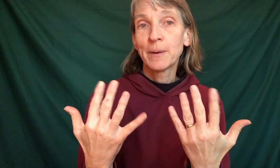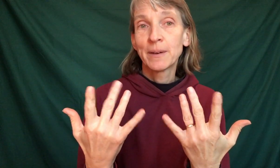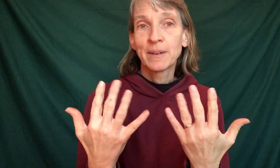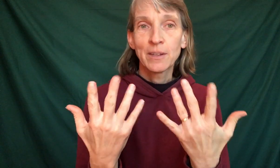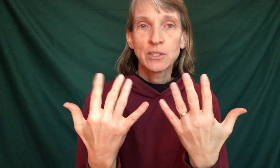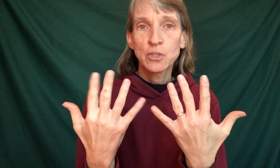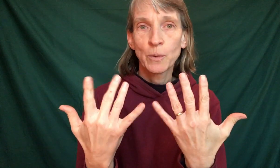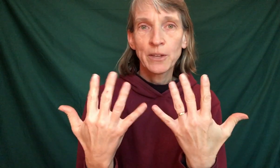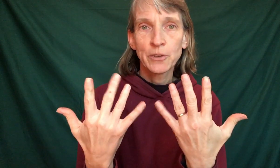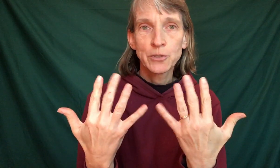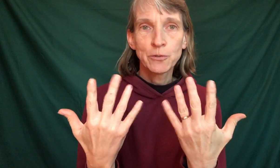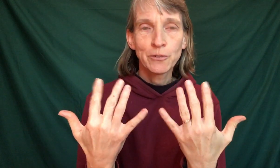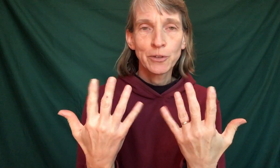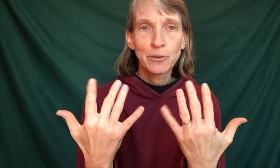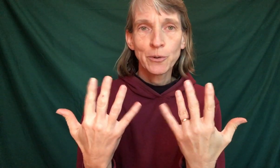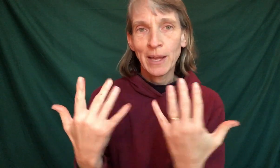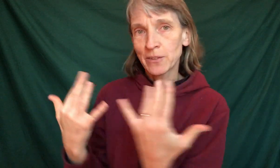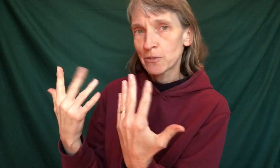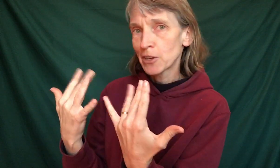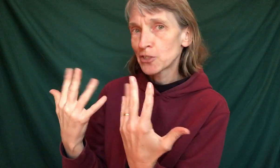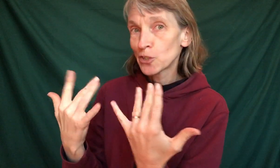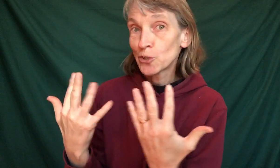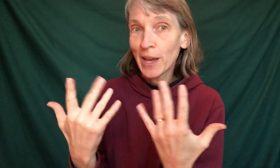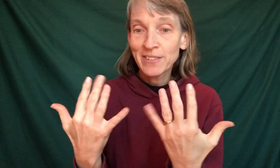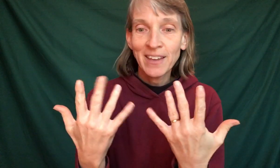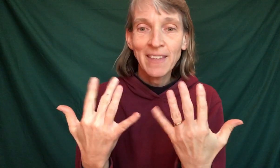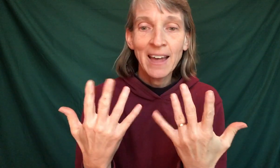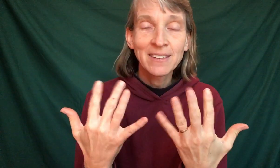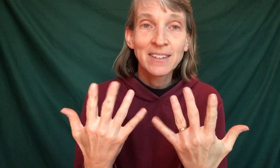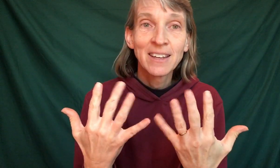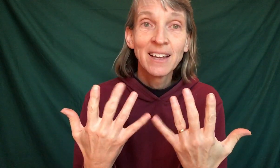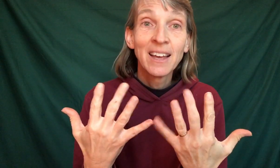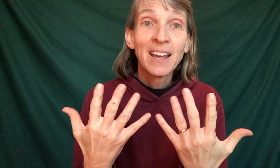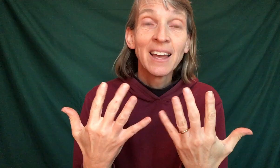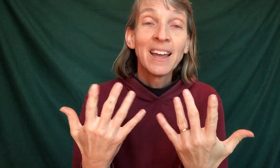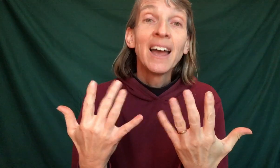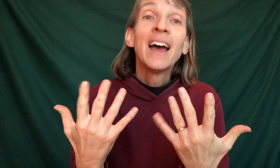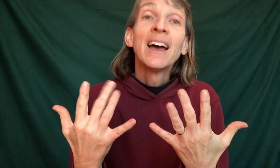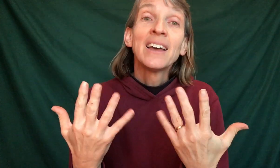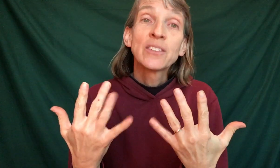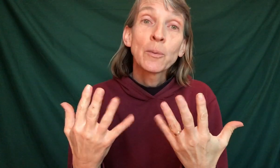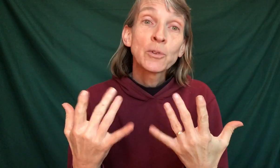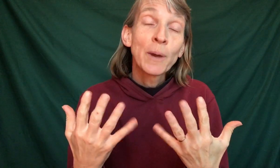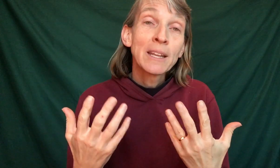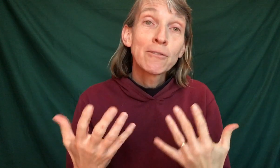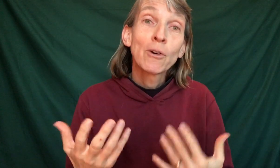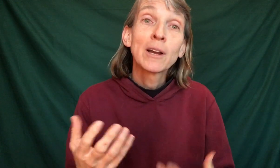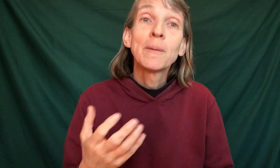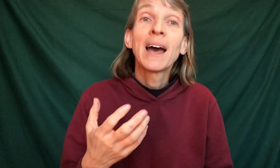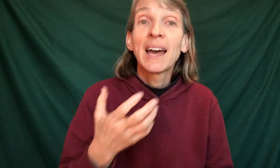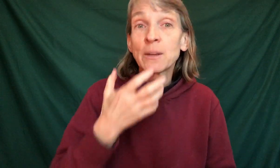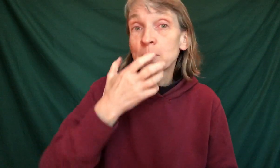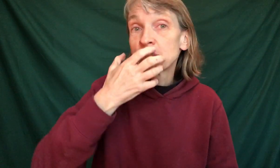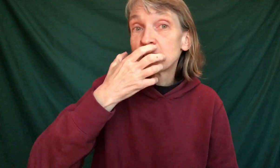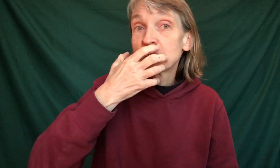You can just wiggle your fingers and your two hands like that. His supper was waiting for him, and it was